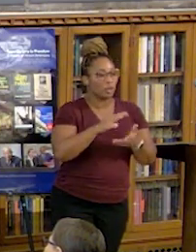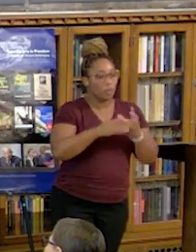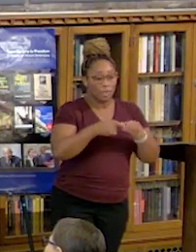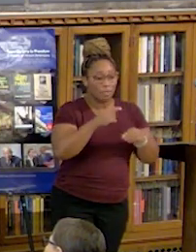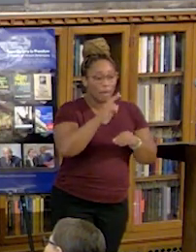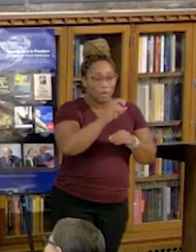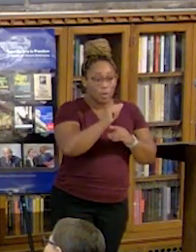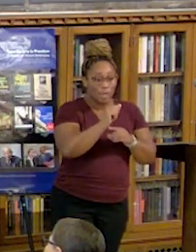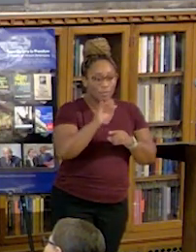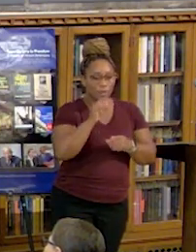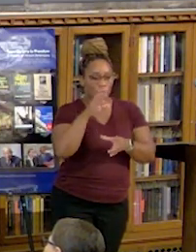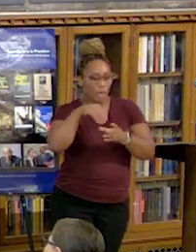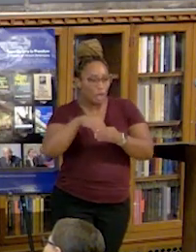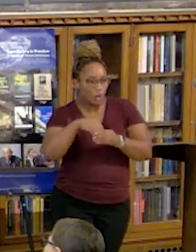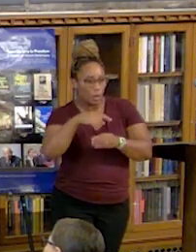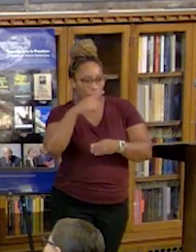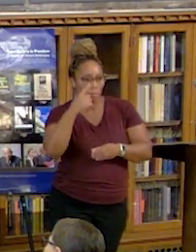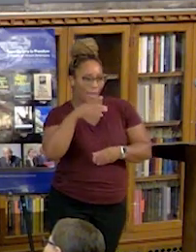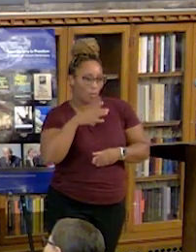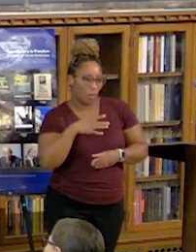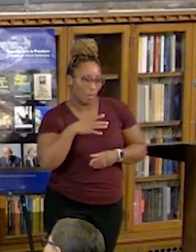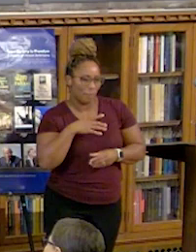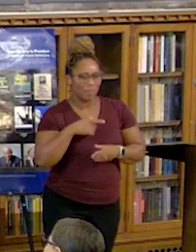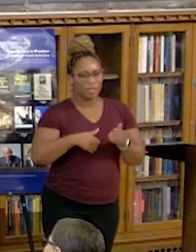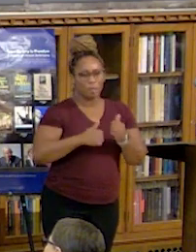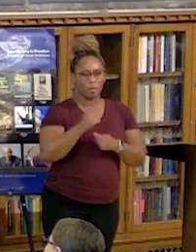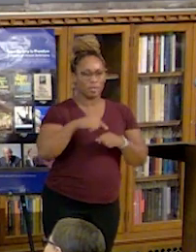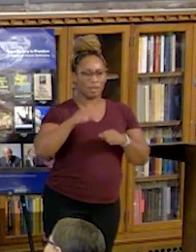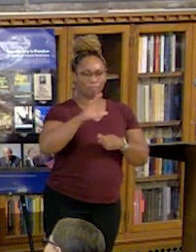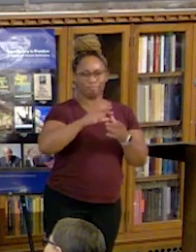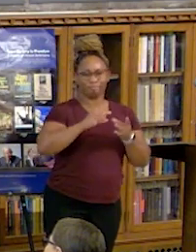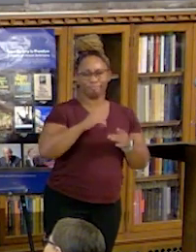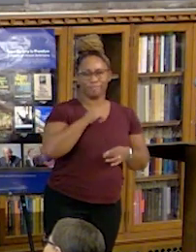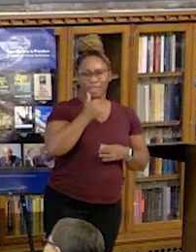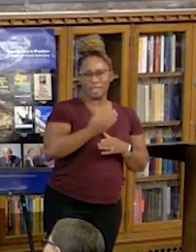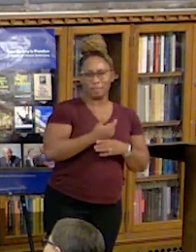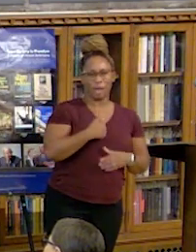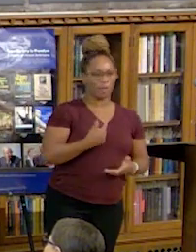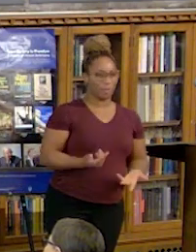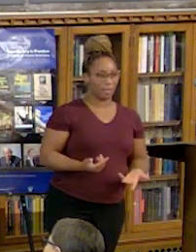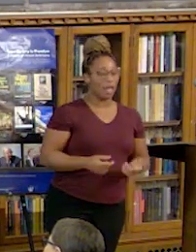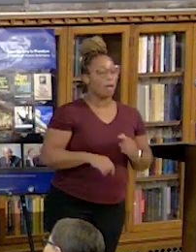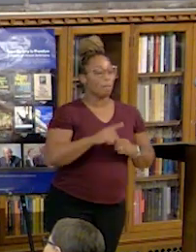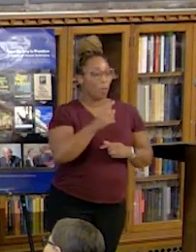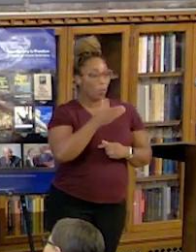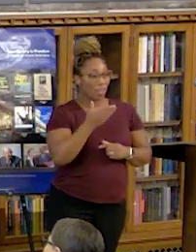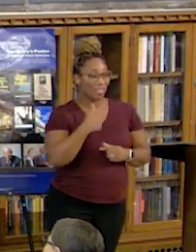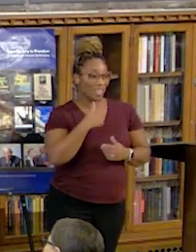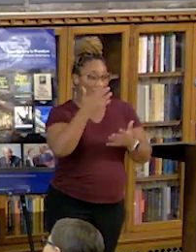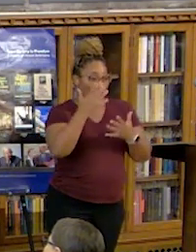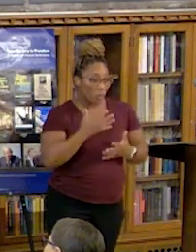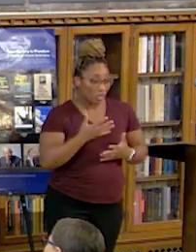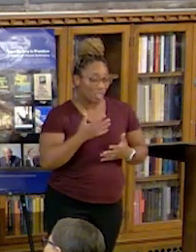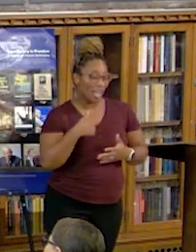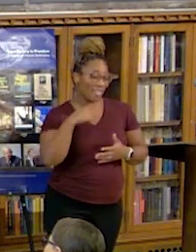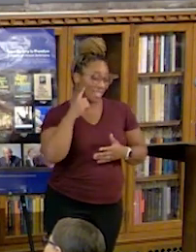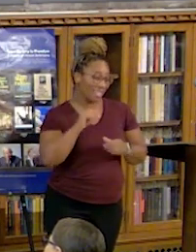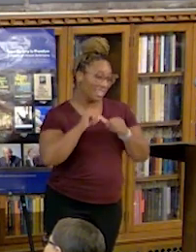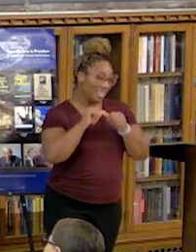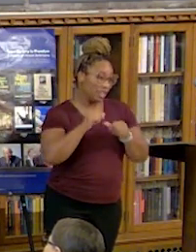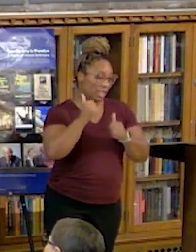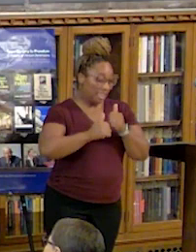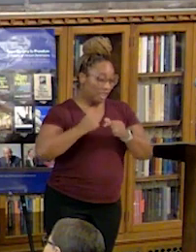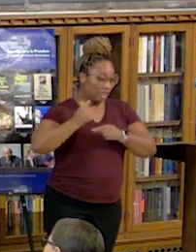experiences of black women so most of the time I don't let that bother me um one of the things that unfortunately I think has continued from